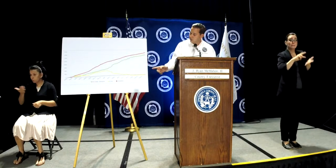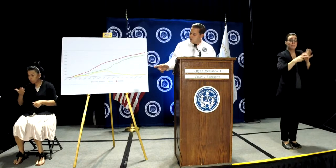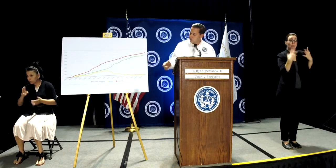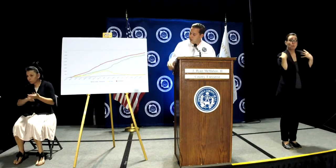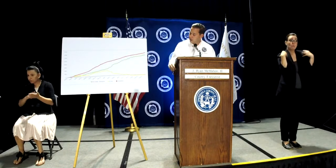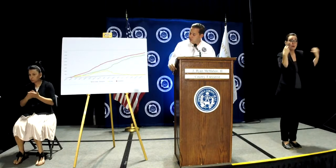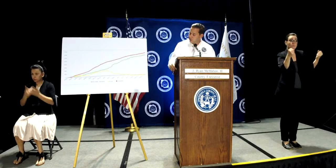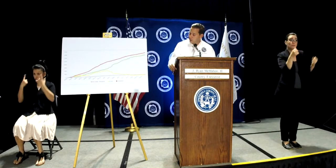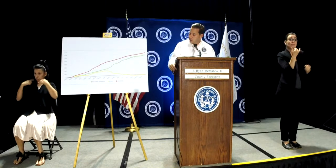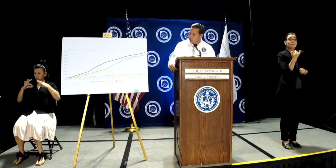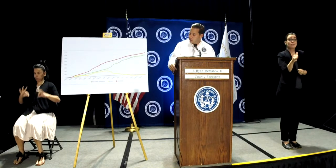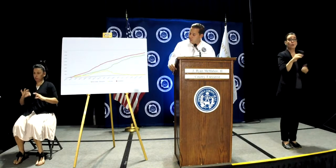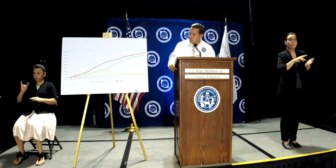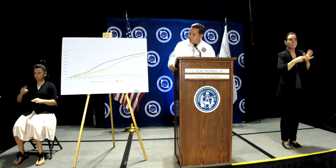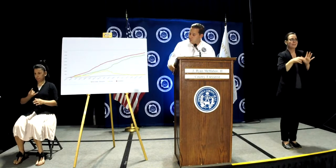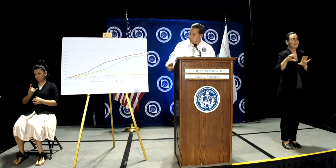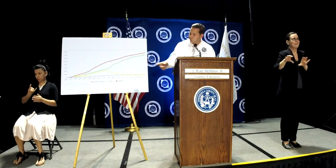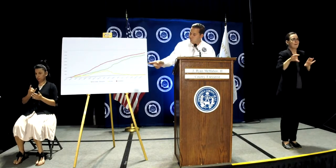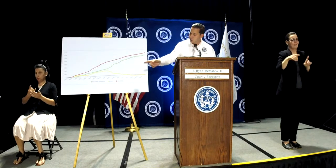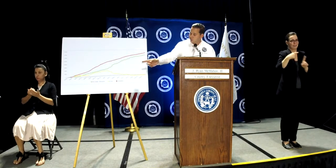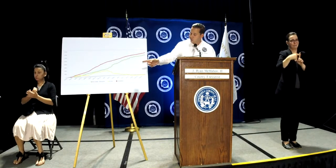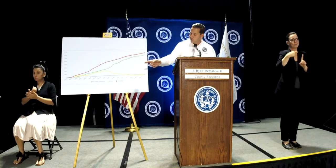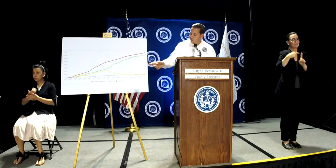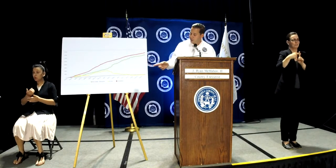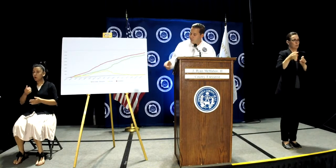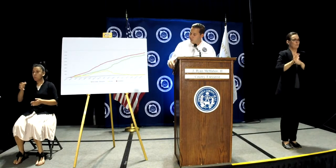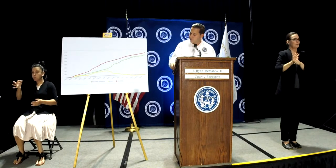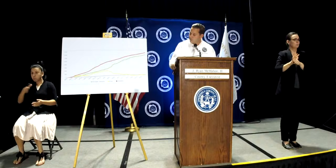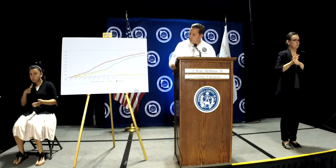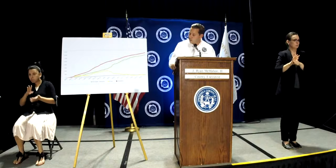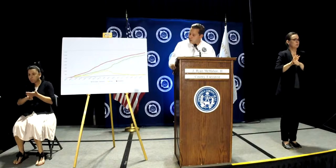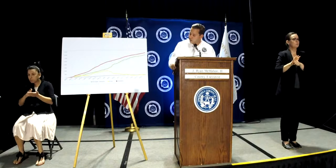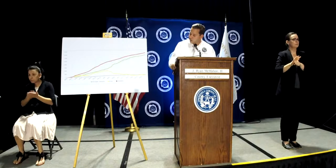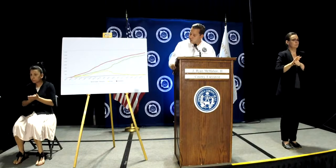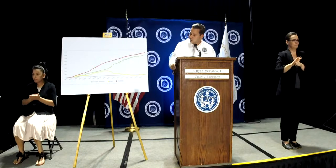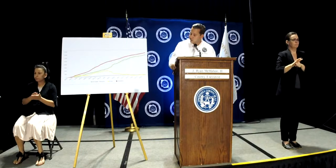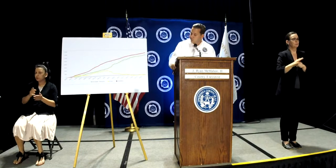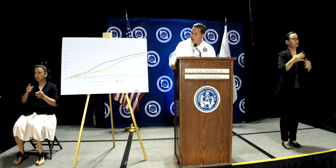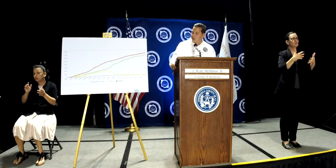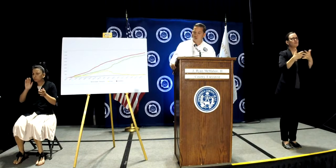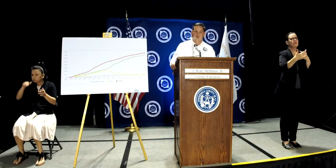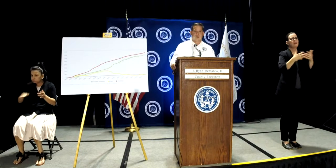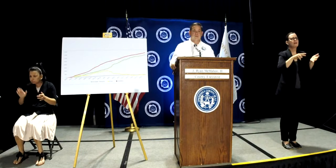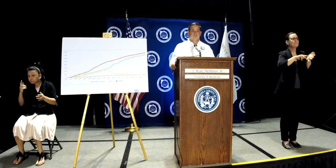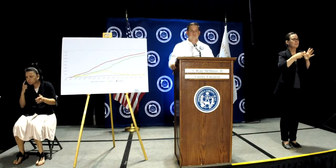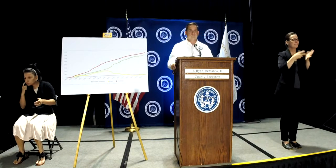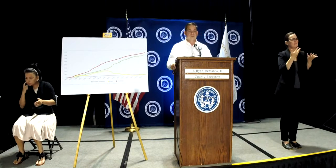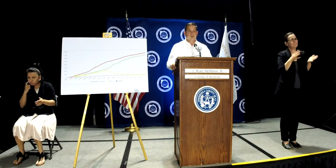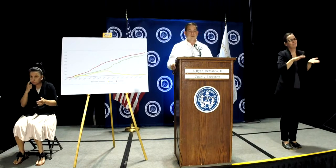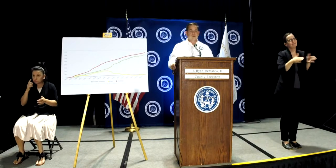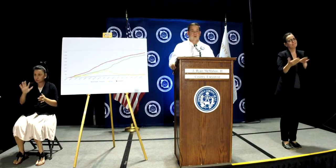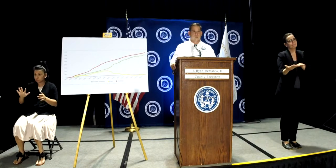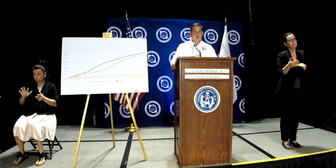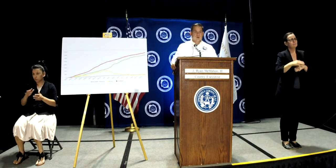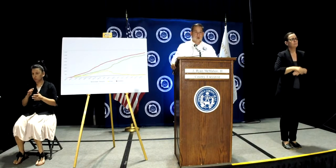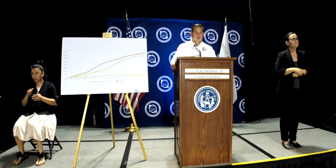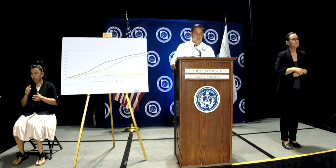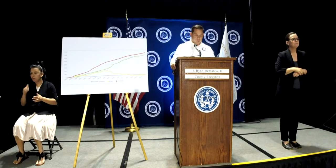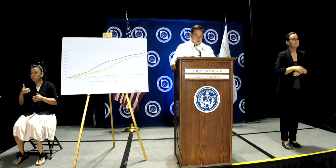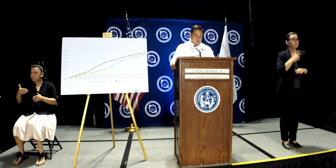cases. And the gray are the neighbors that we've lost during the pandemic. And so you can see the progress we've made. And